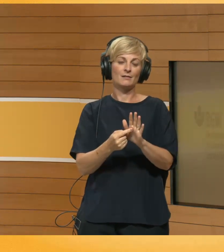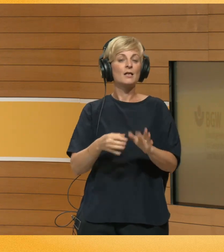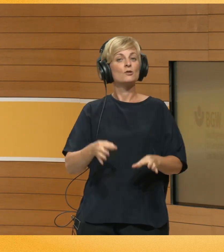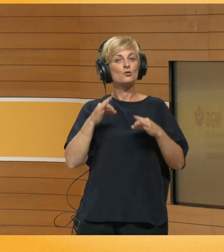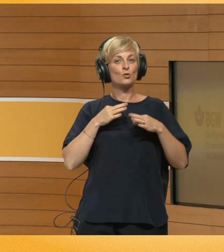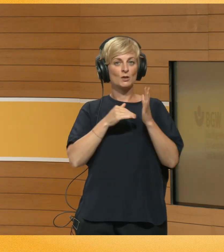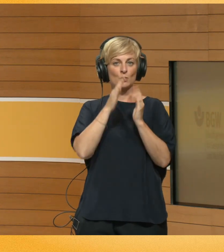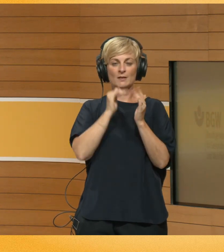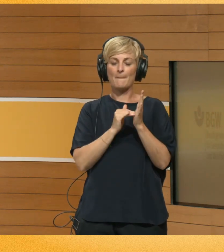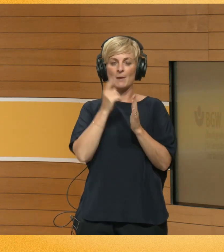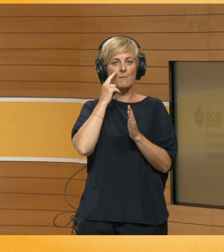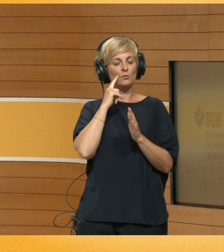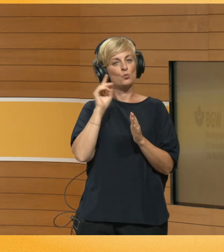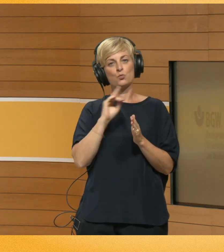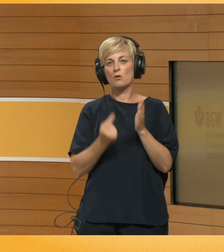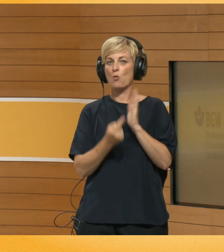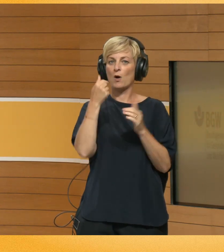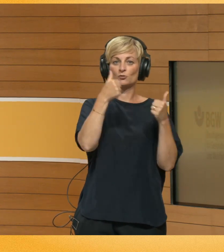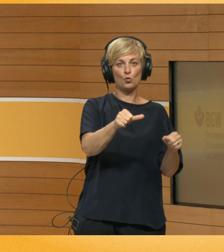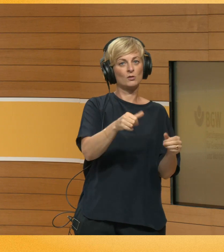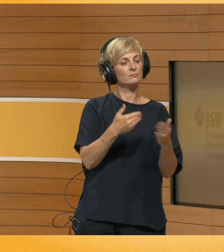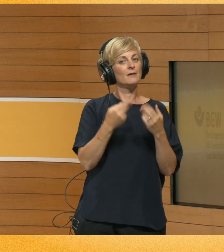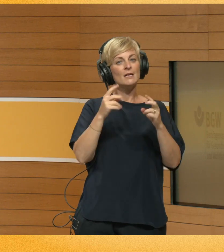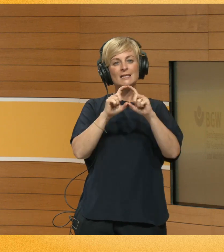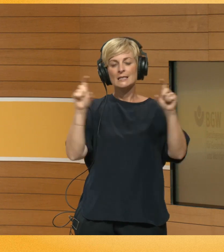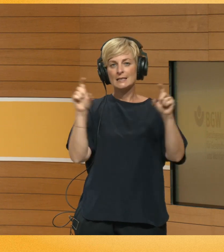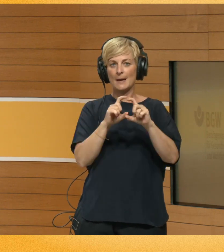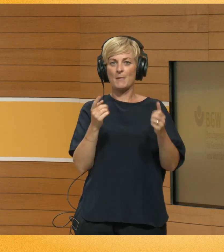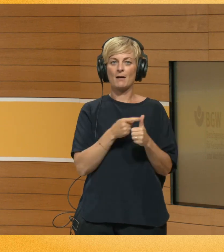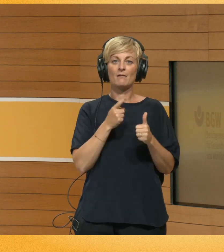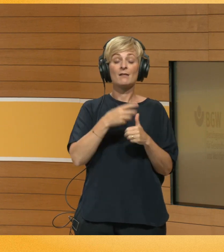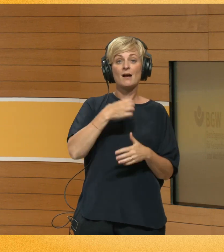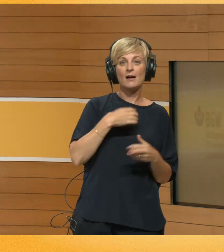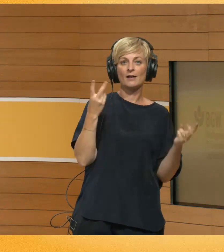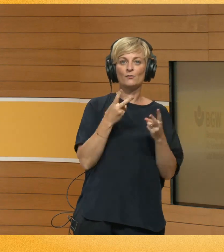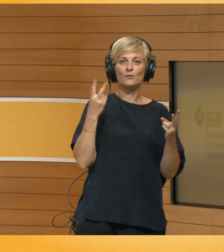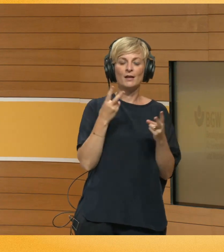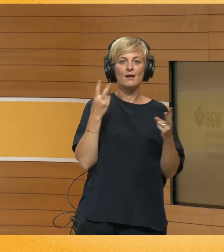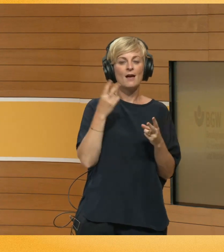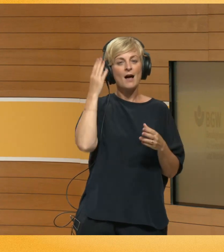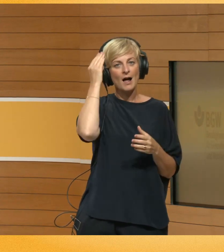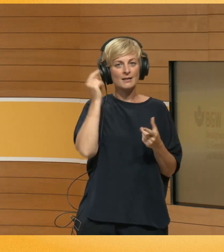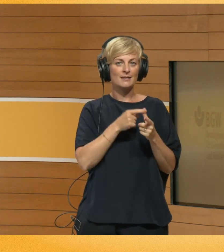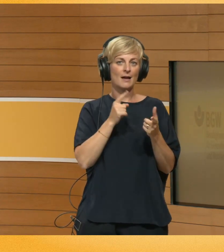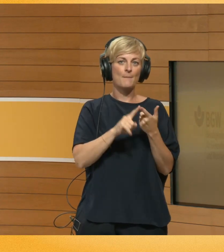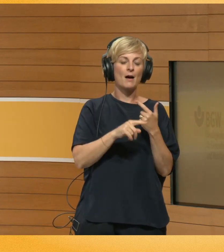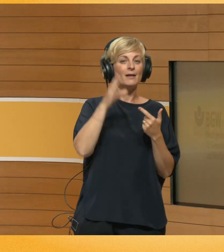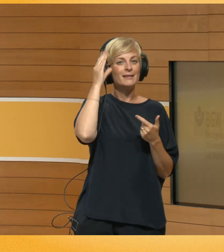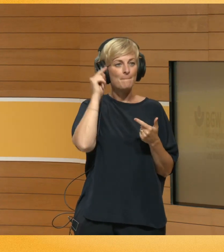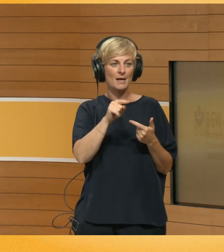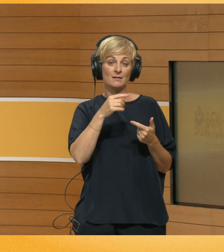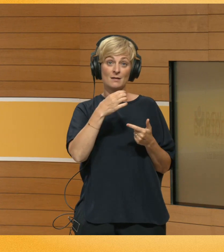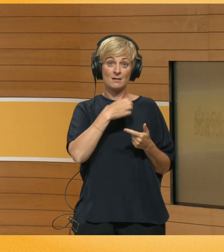conversations. You know, Alzheimer's, dementia will rise from 50 million to 152 million. I mean, in the US,